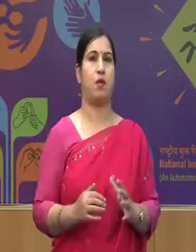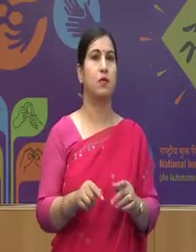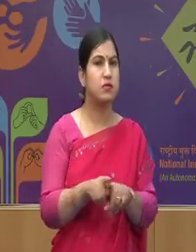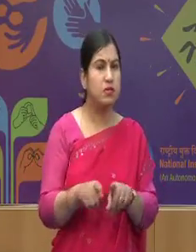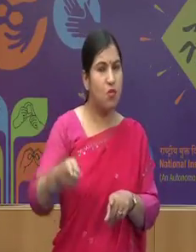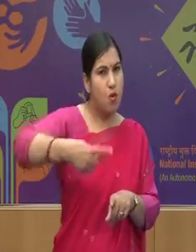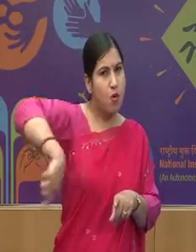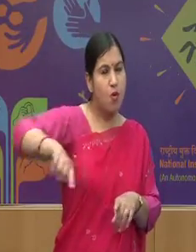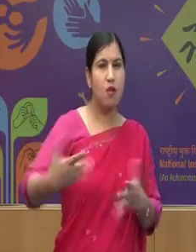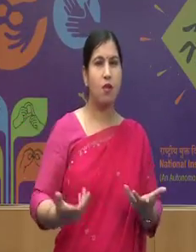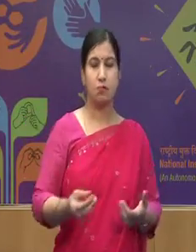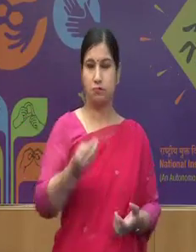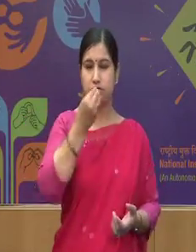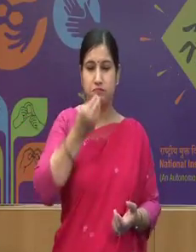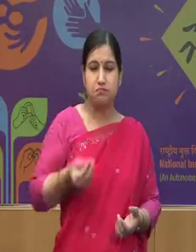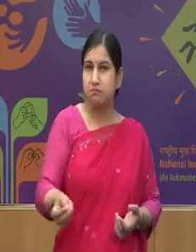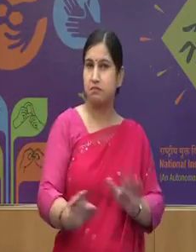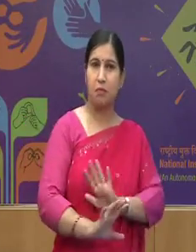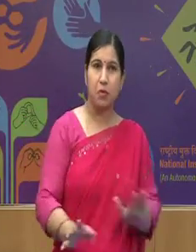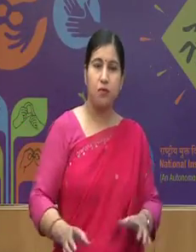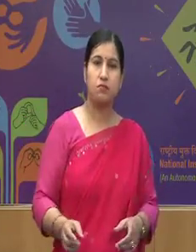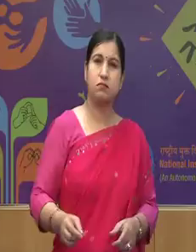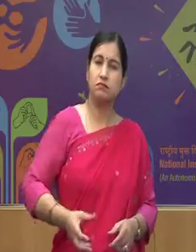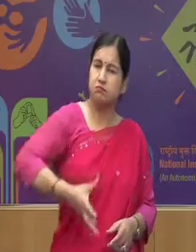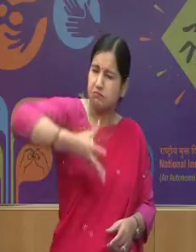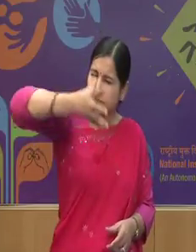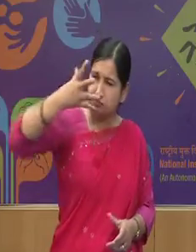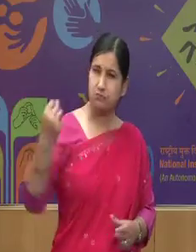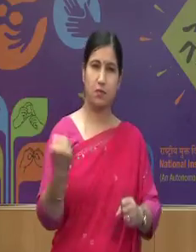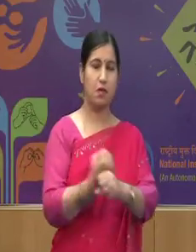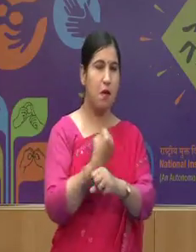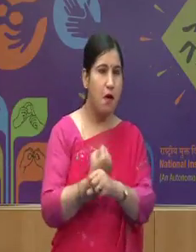and they were starved, tortured, and then killed.